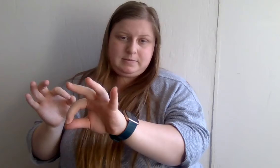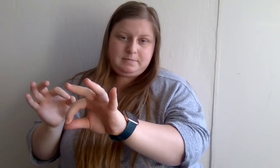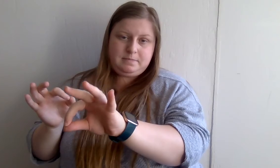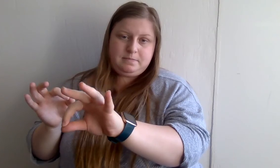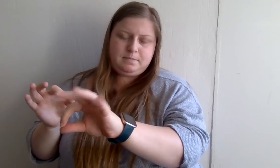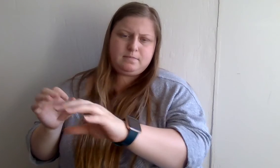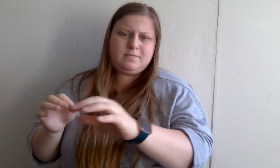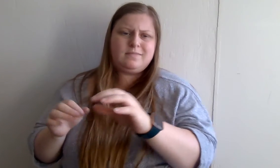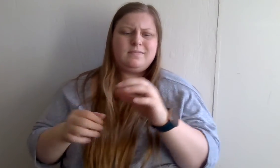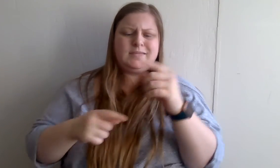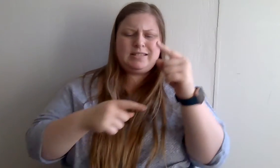meaning.